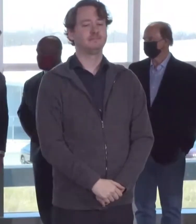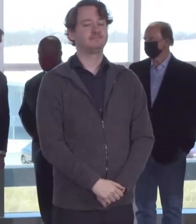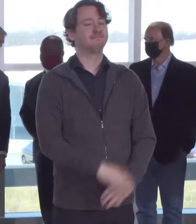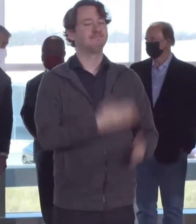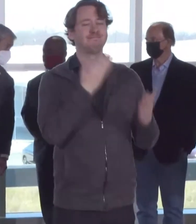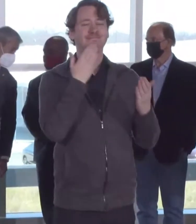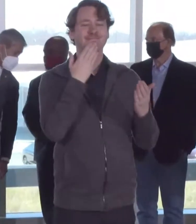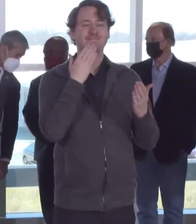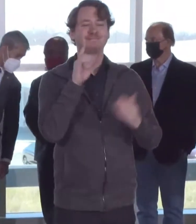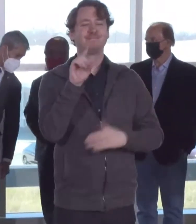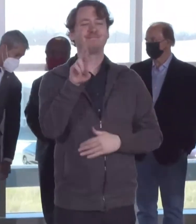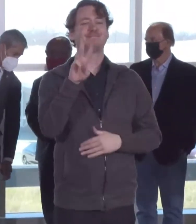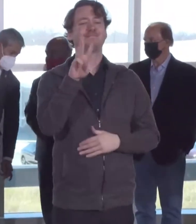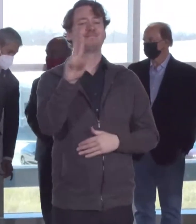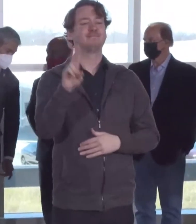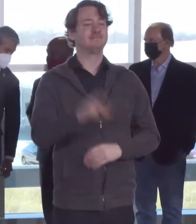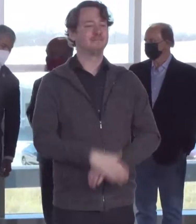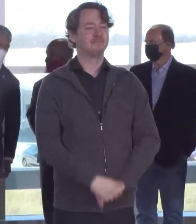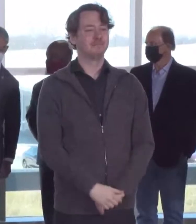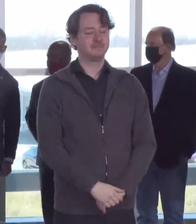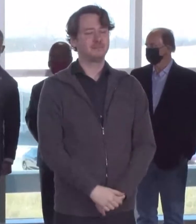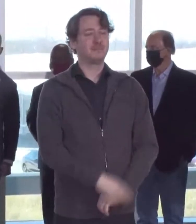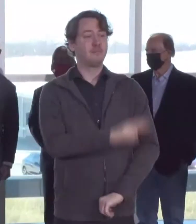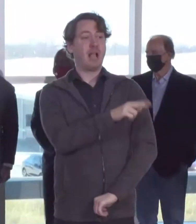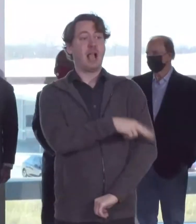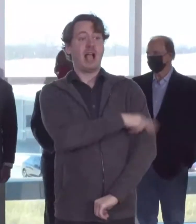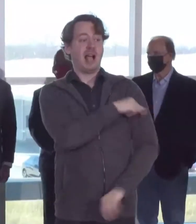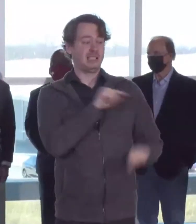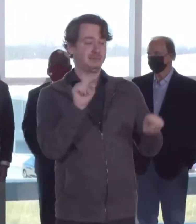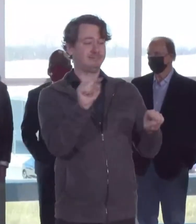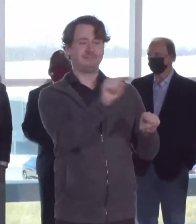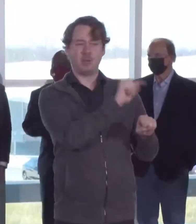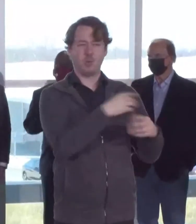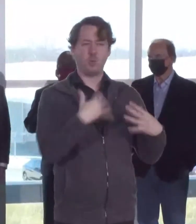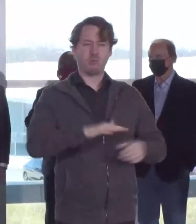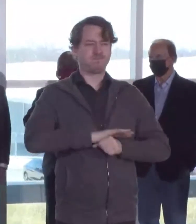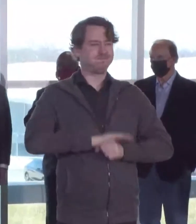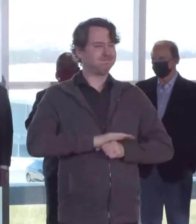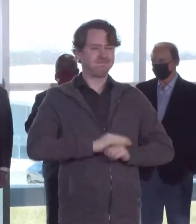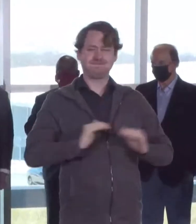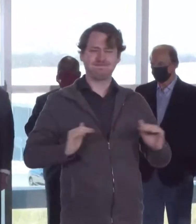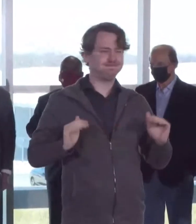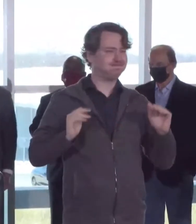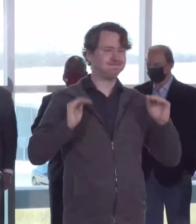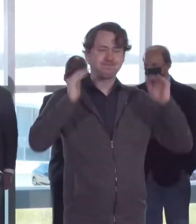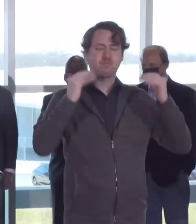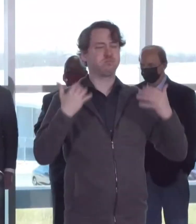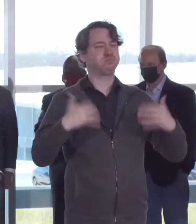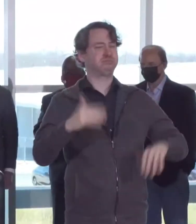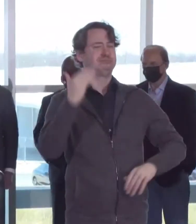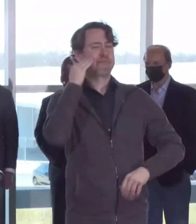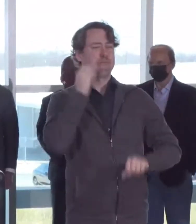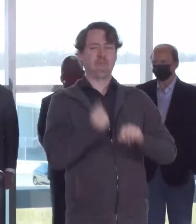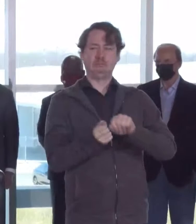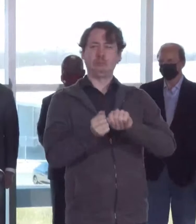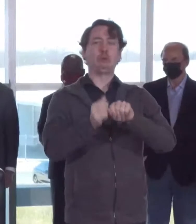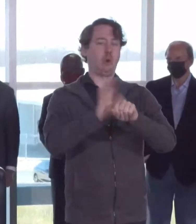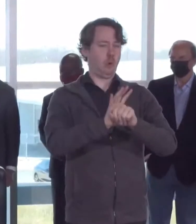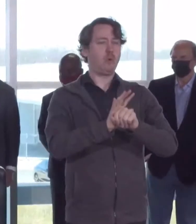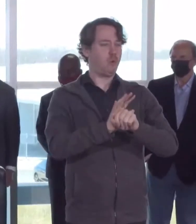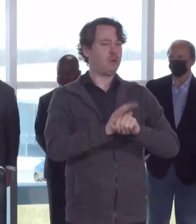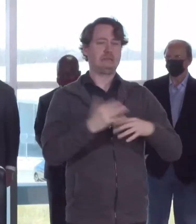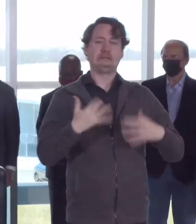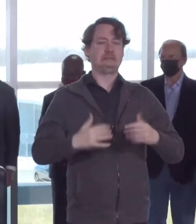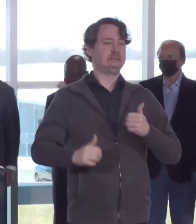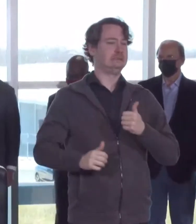Thank you, Dr. Wu. The hospitals are under great stress. Obviously, COVID-19 is a